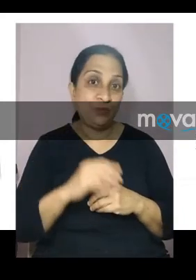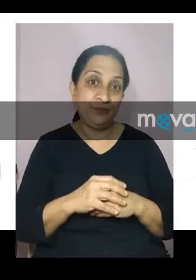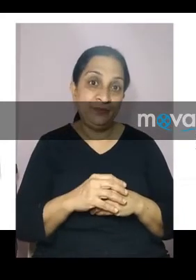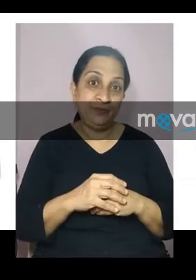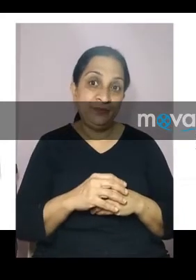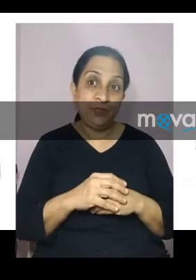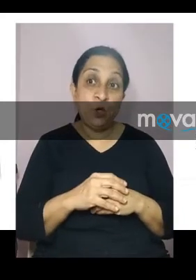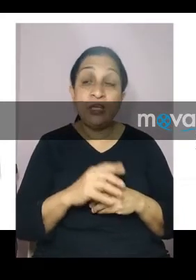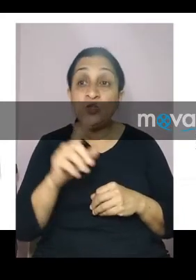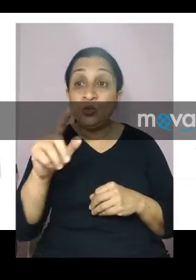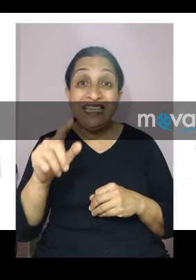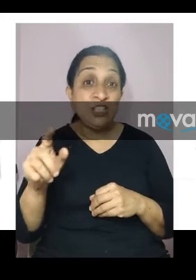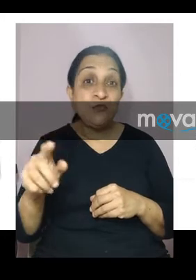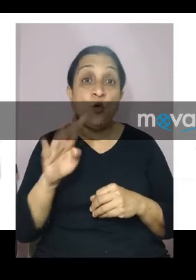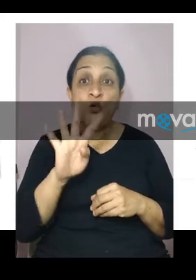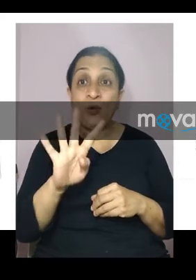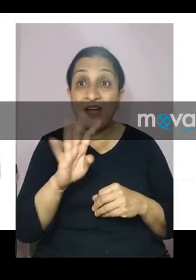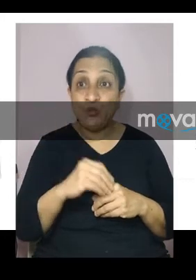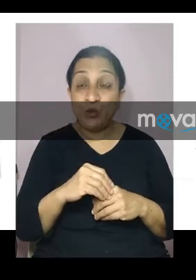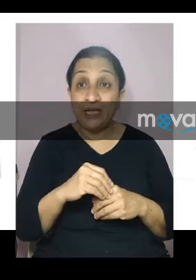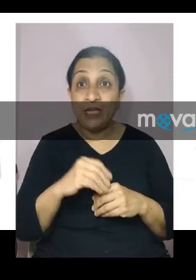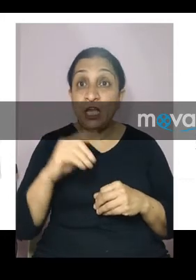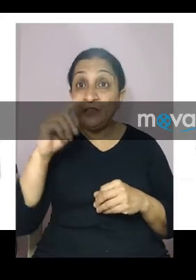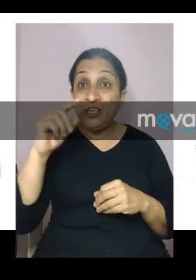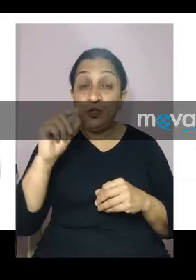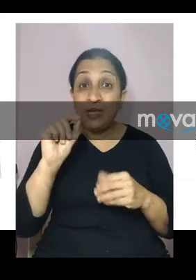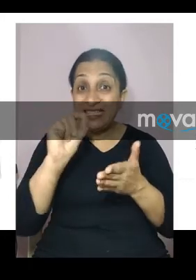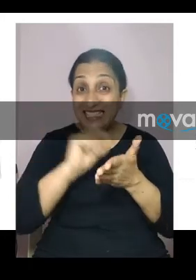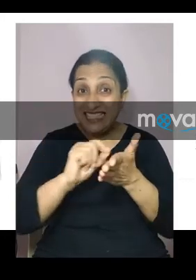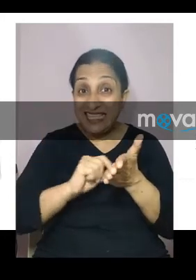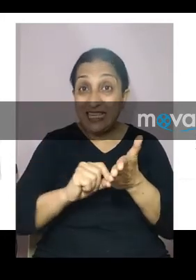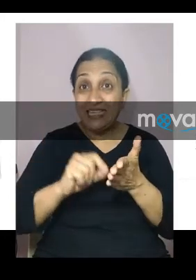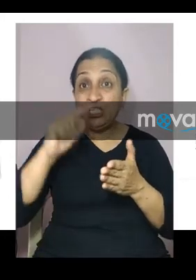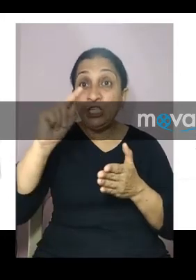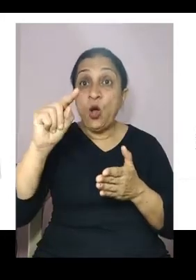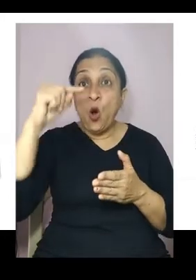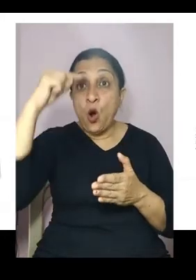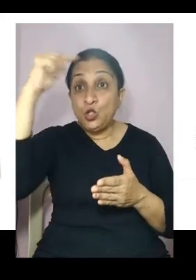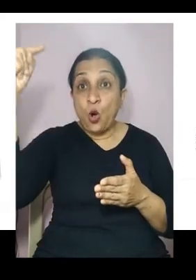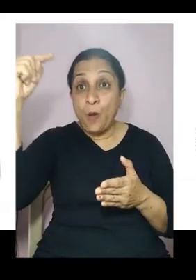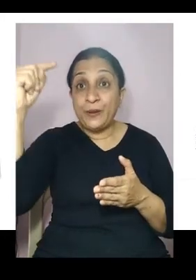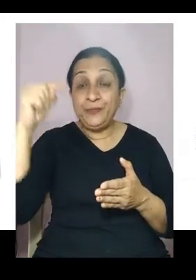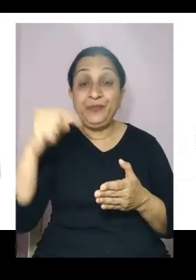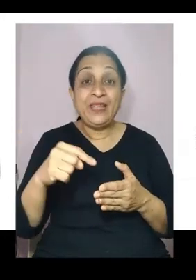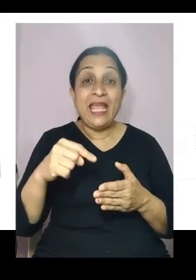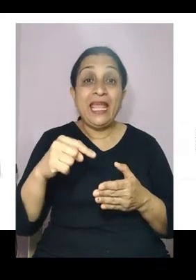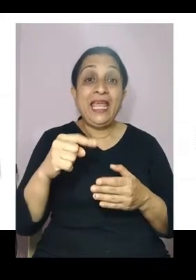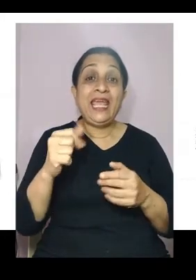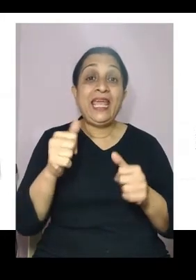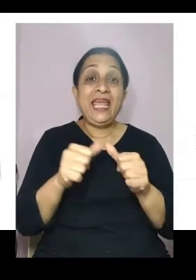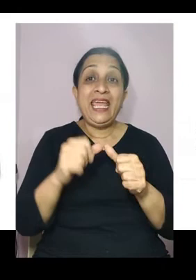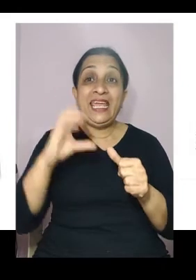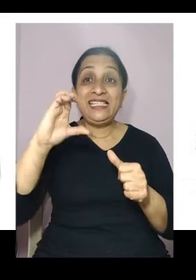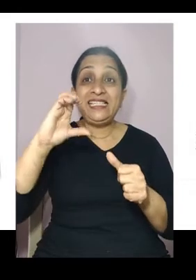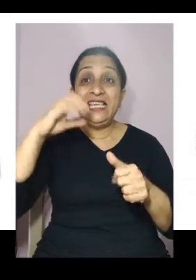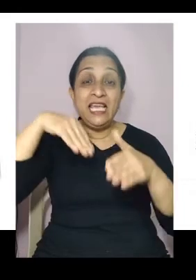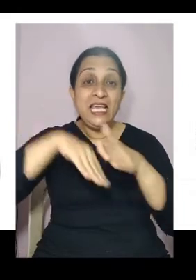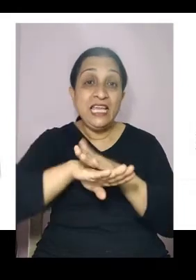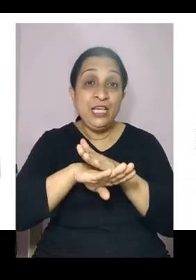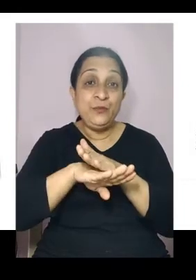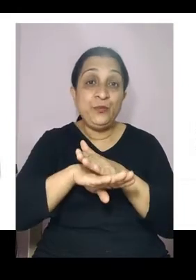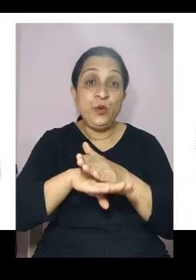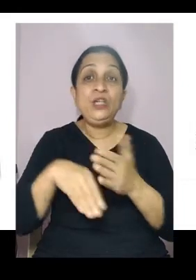down. Okay, so these 4 you have to write. Then you can see the writing on top,